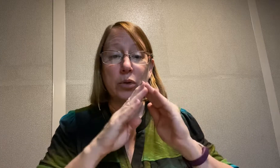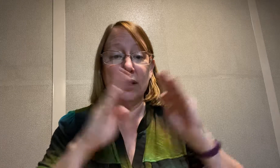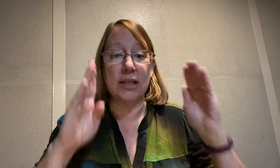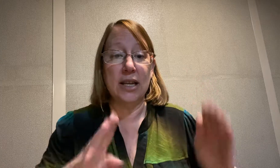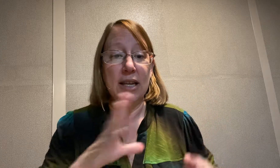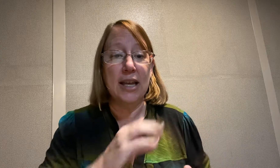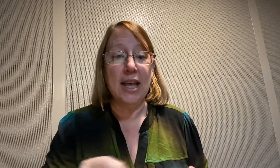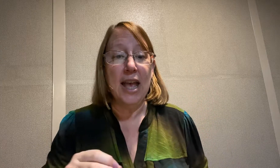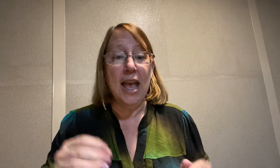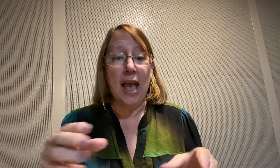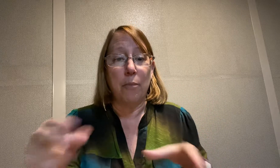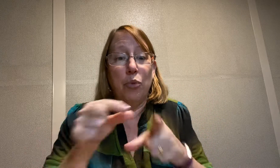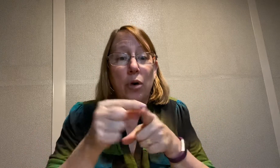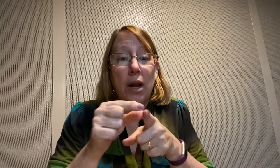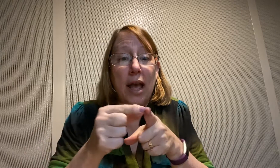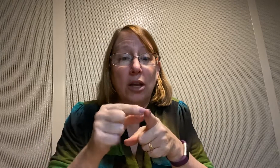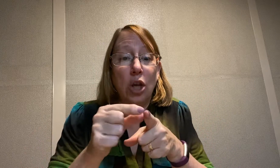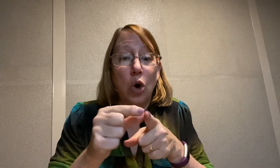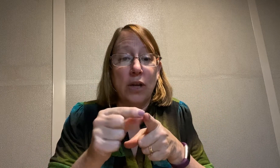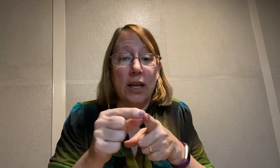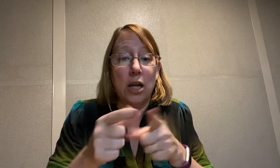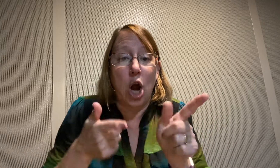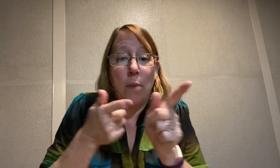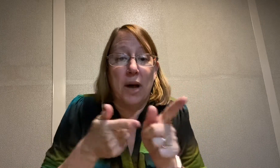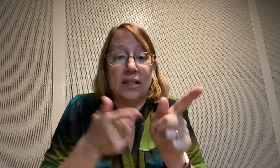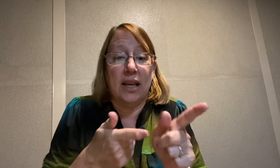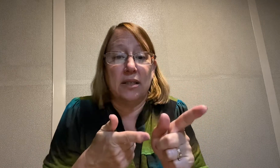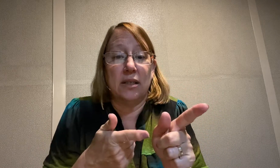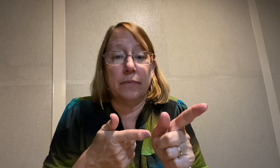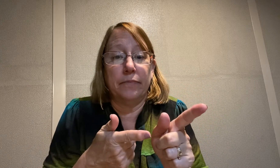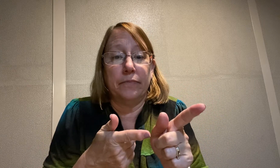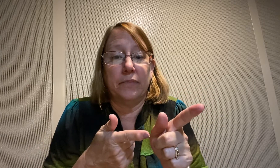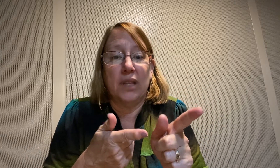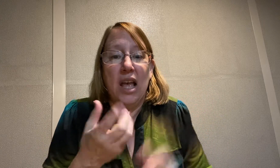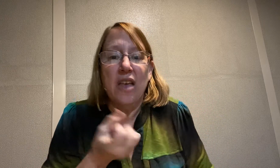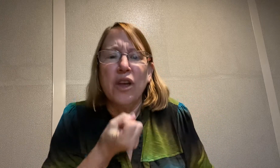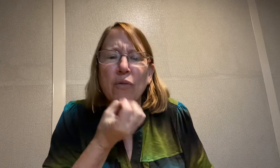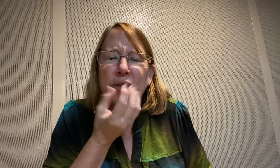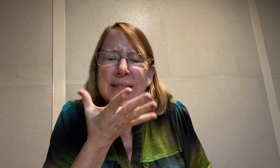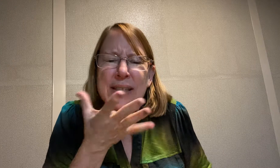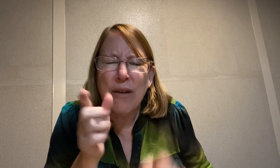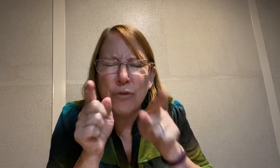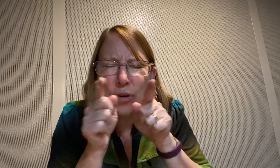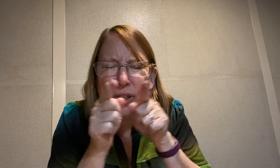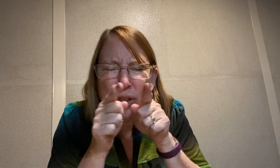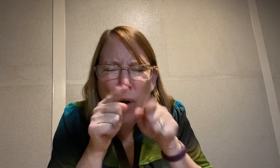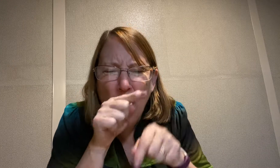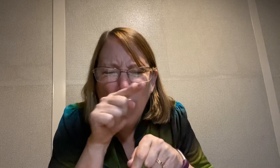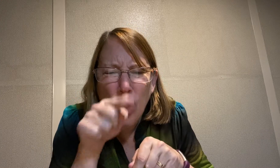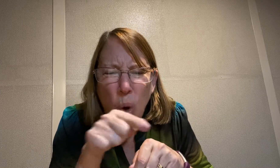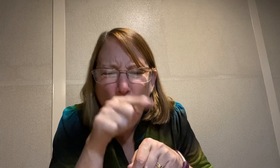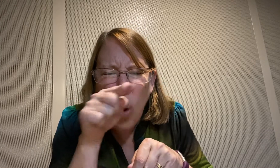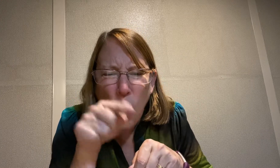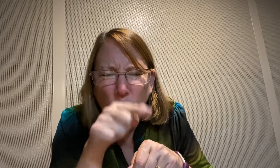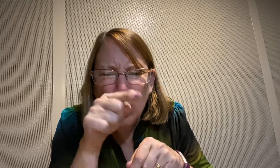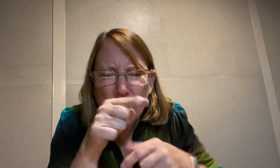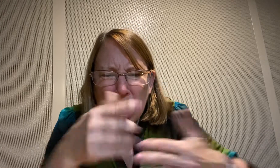posts and loaded our muskets. There were several small holes in